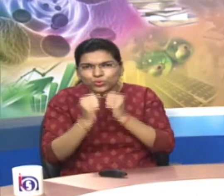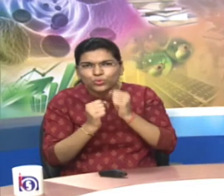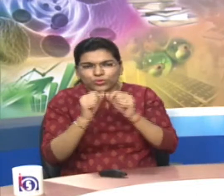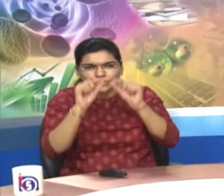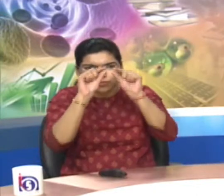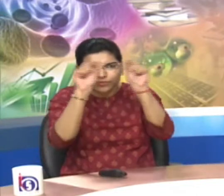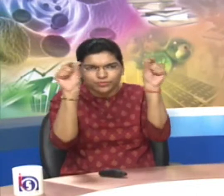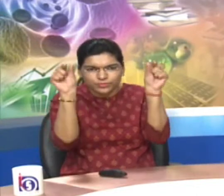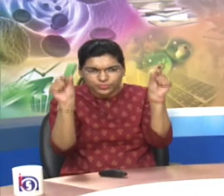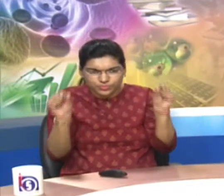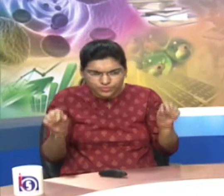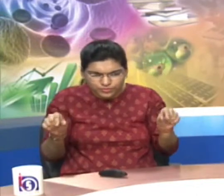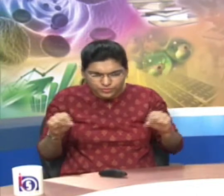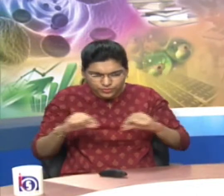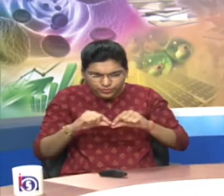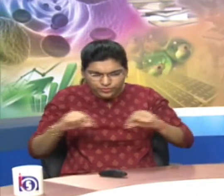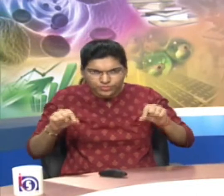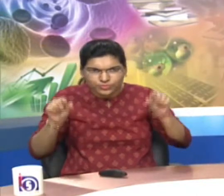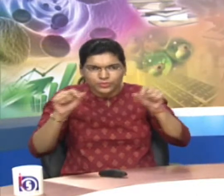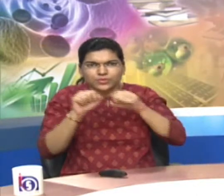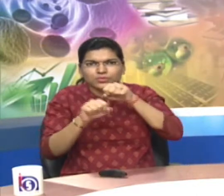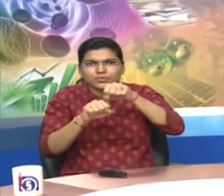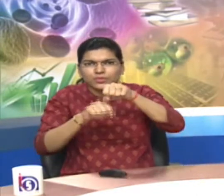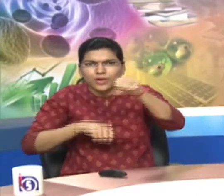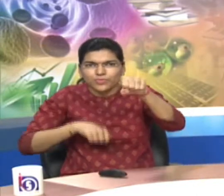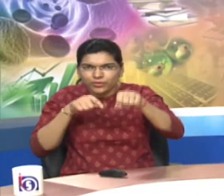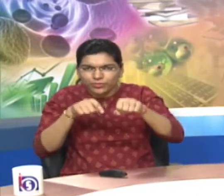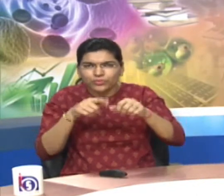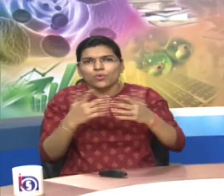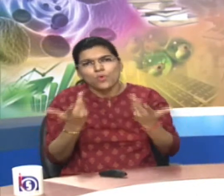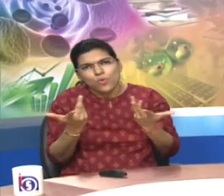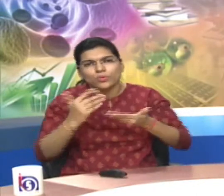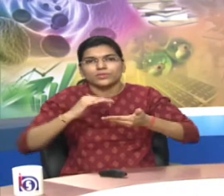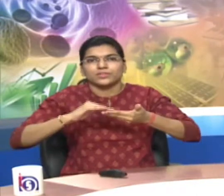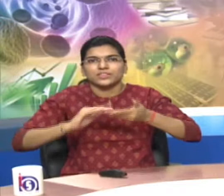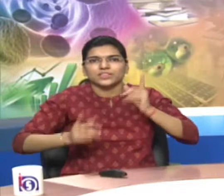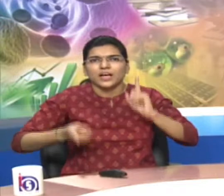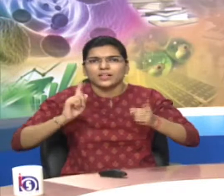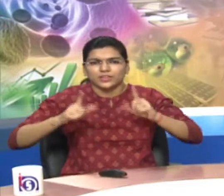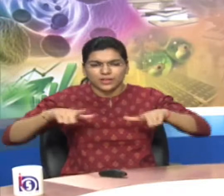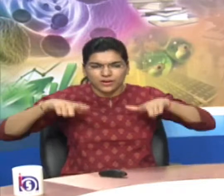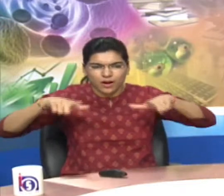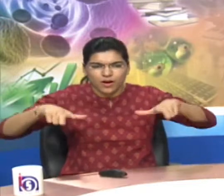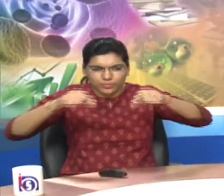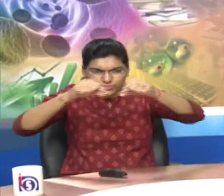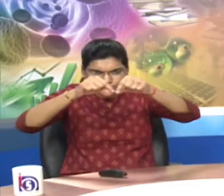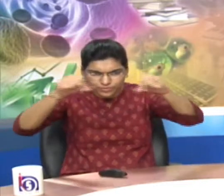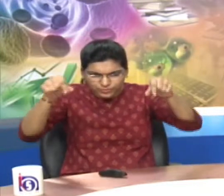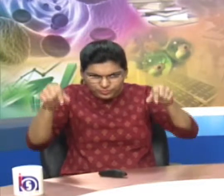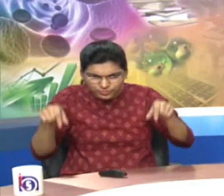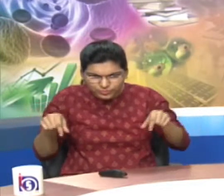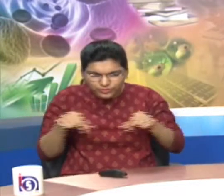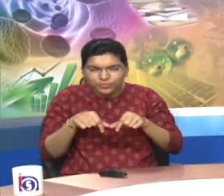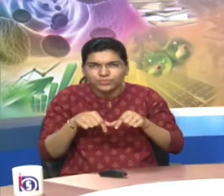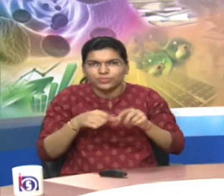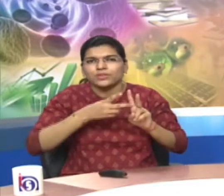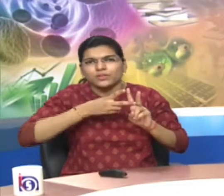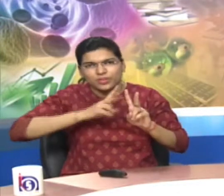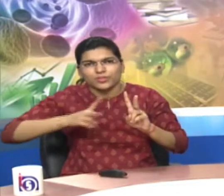certificate, like you must have taken parts in different sports activity, and when you get any certificate, or just